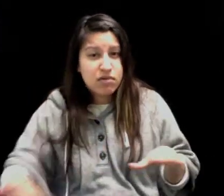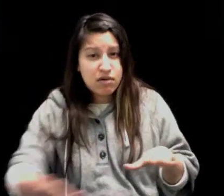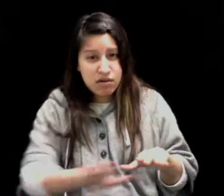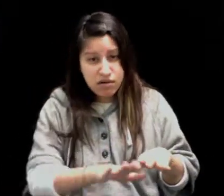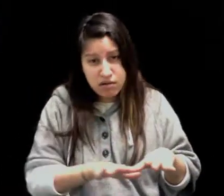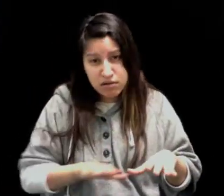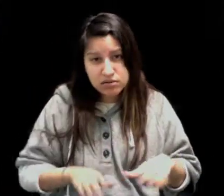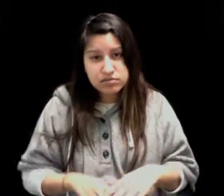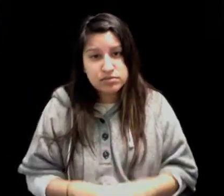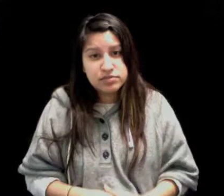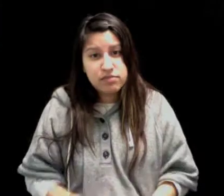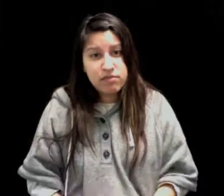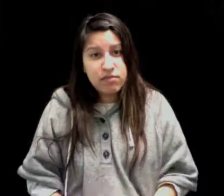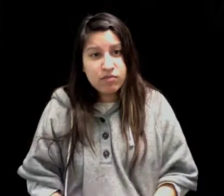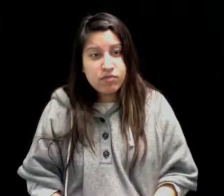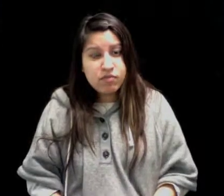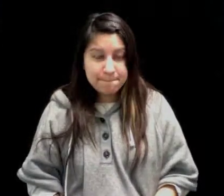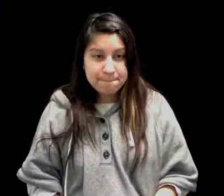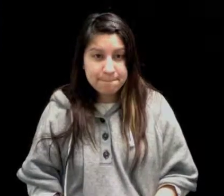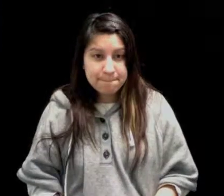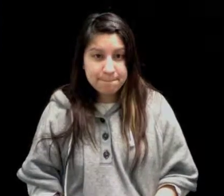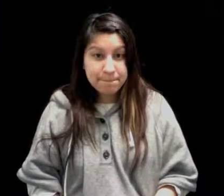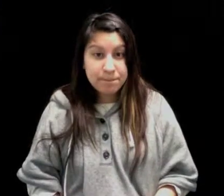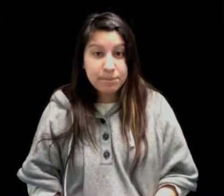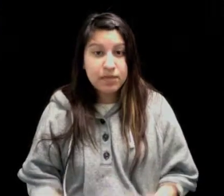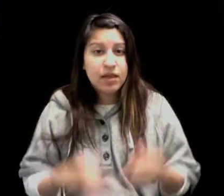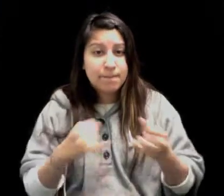So no matter how large or small our space,